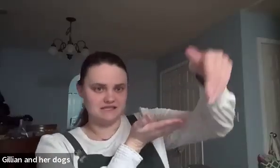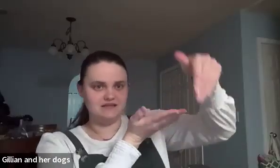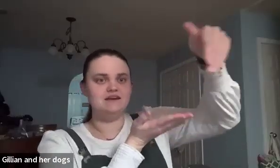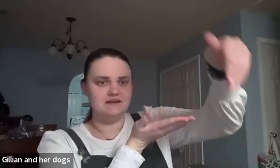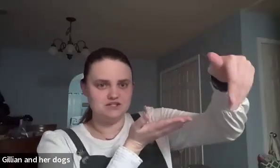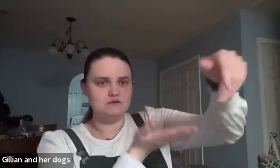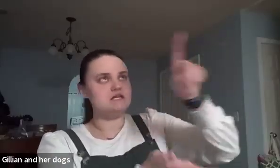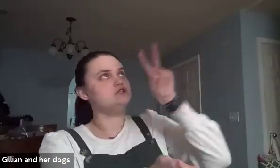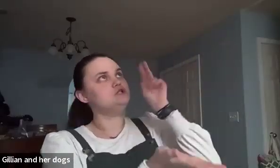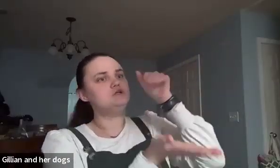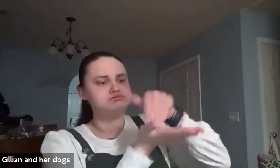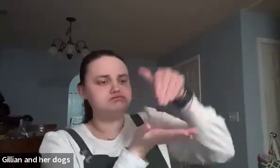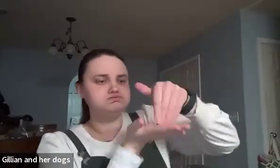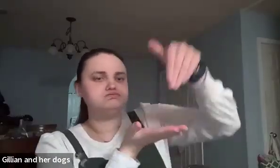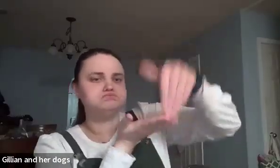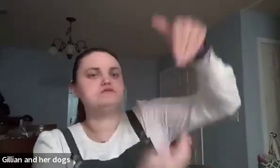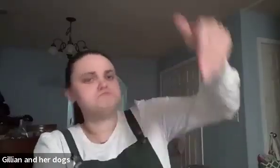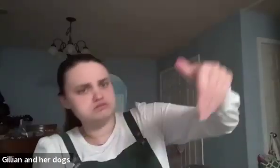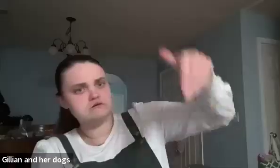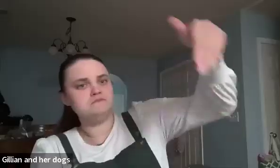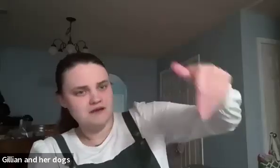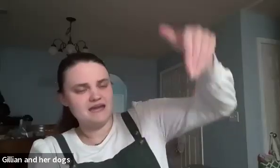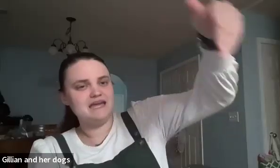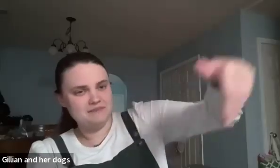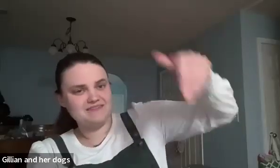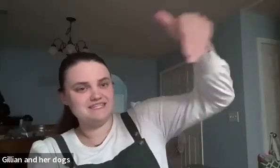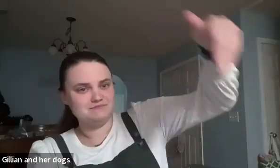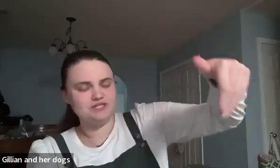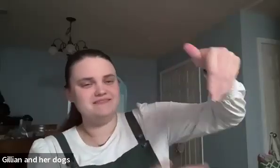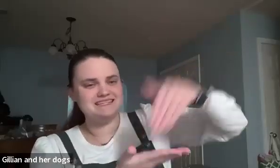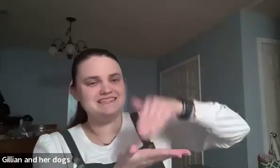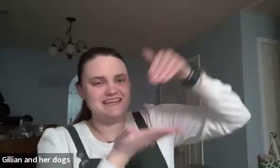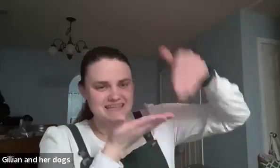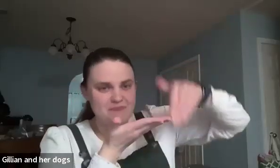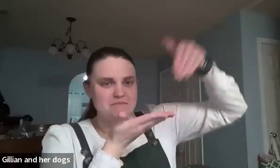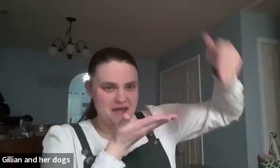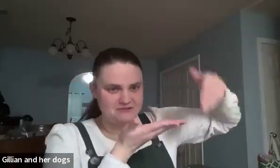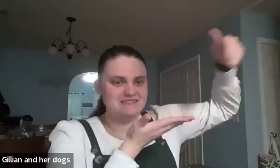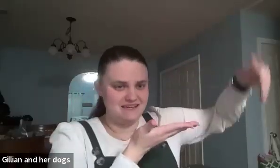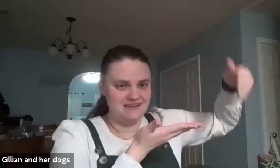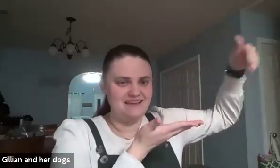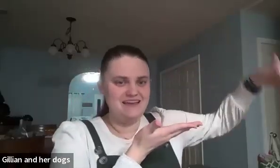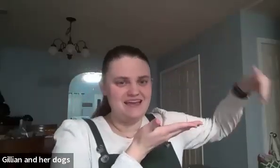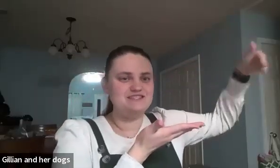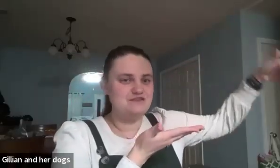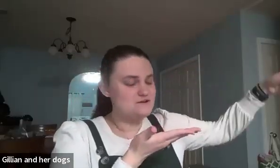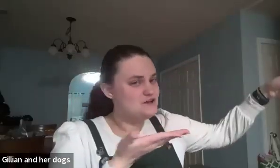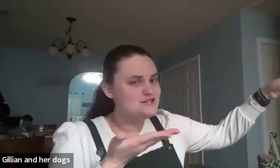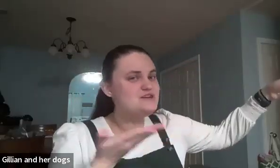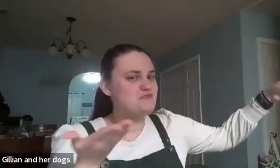bouncing. So he was like, two, and he kept making this motion. And this is like it kept bouncing. And so for those of you who